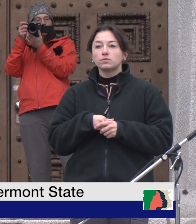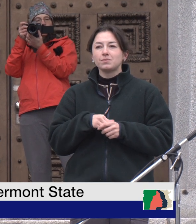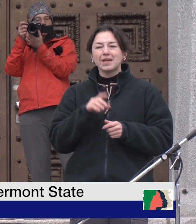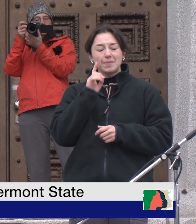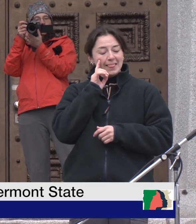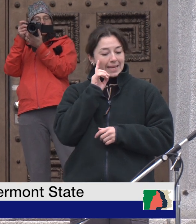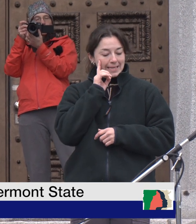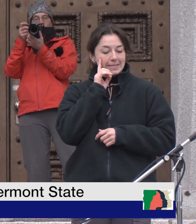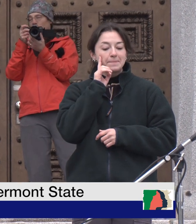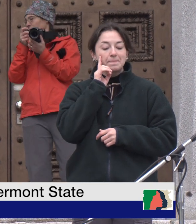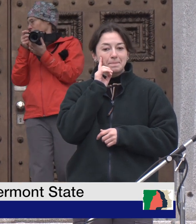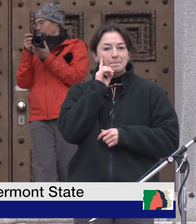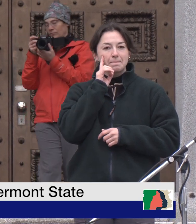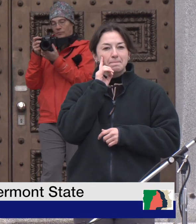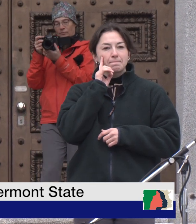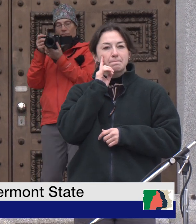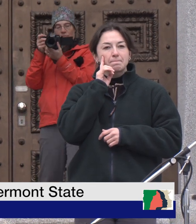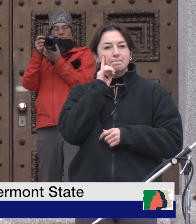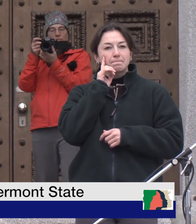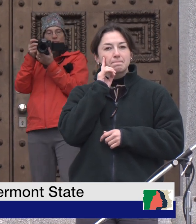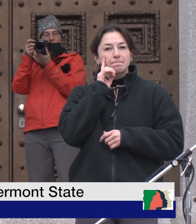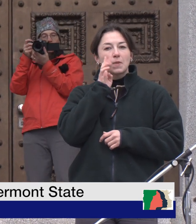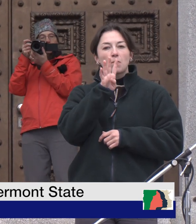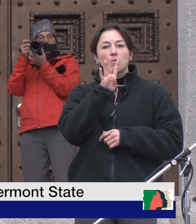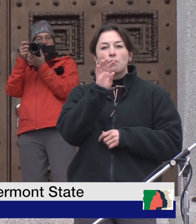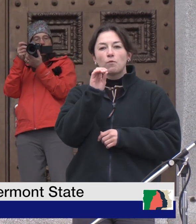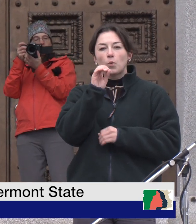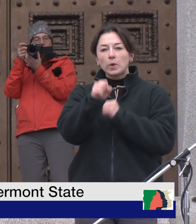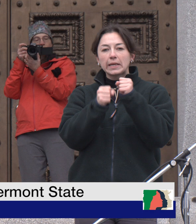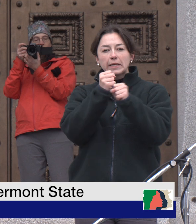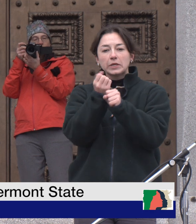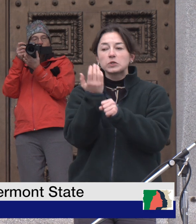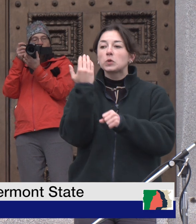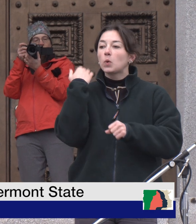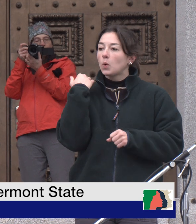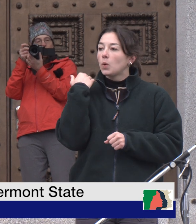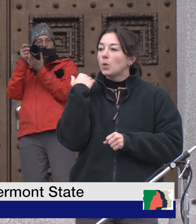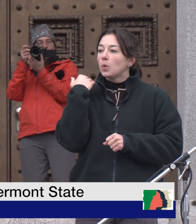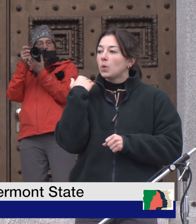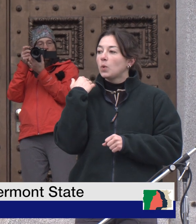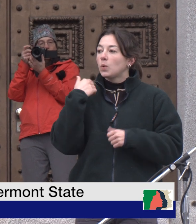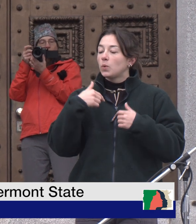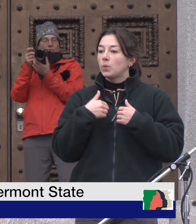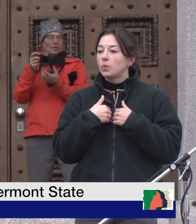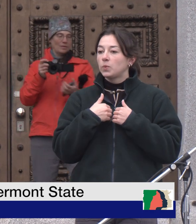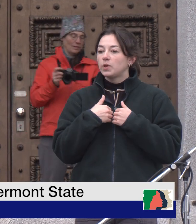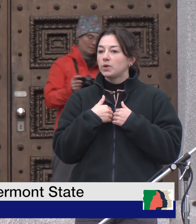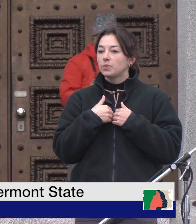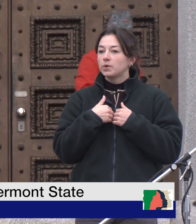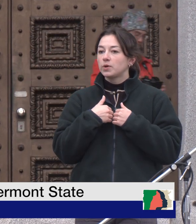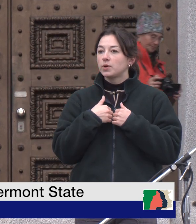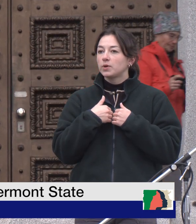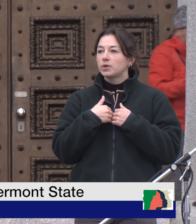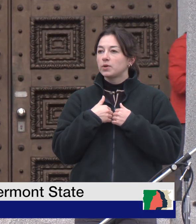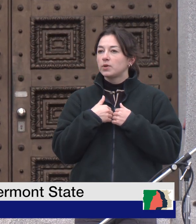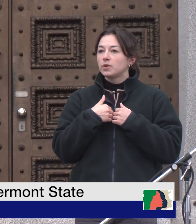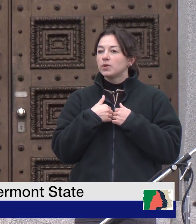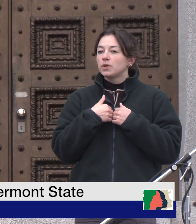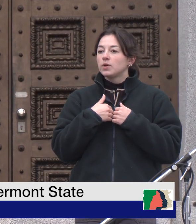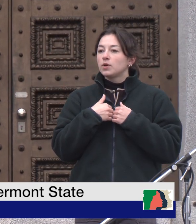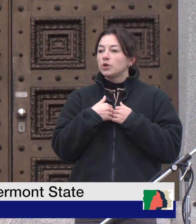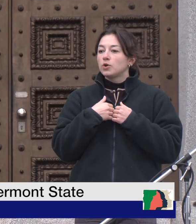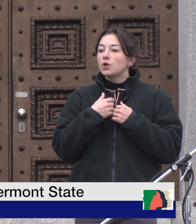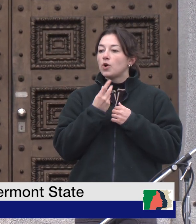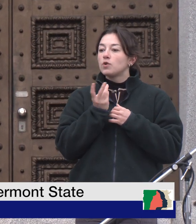thinking that 40 years ago, we were only a few days from